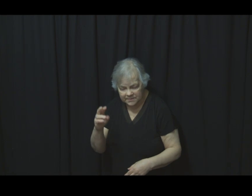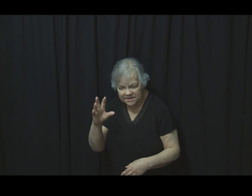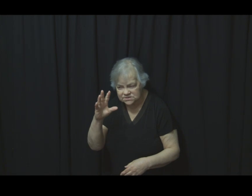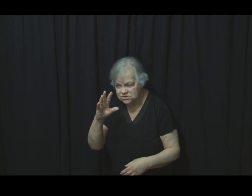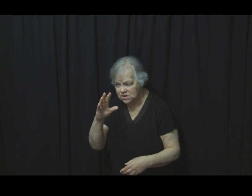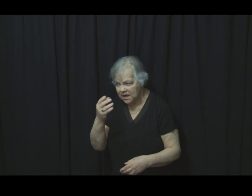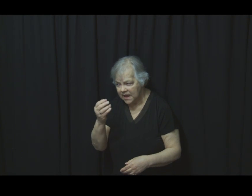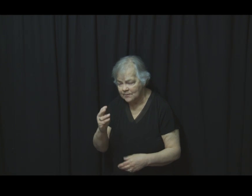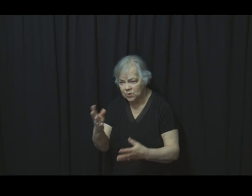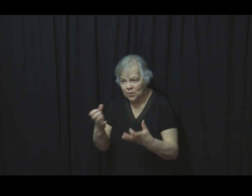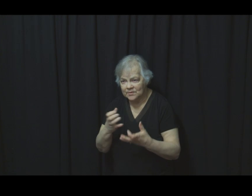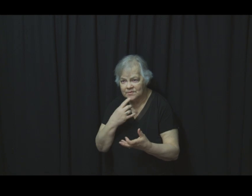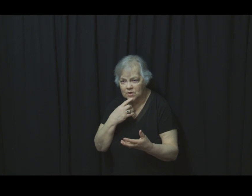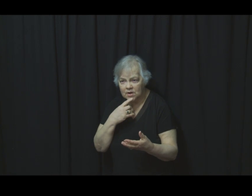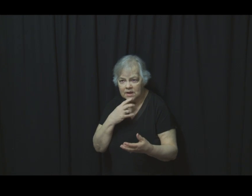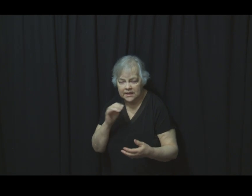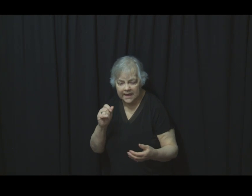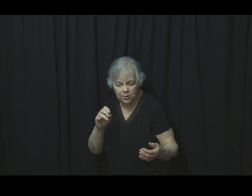counter rebuttal?